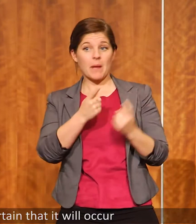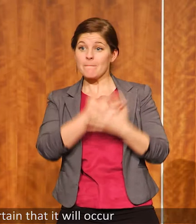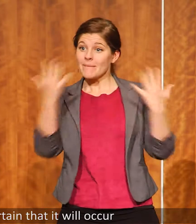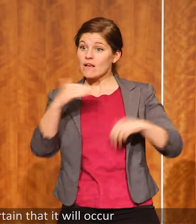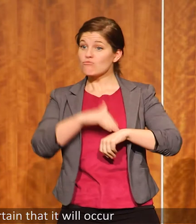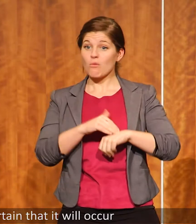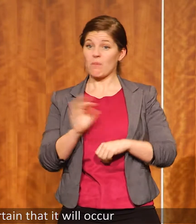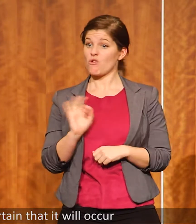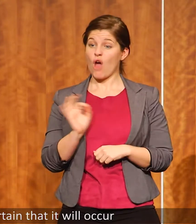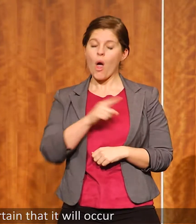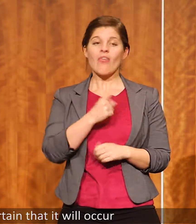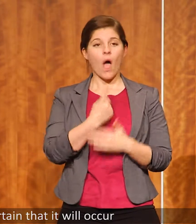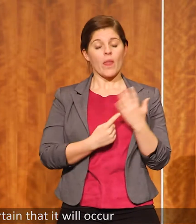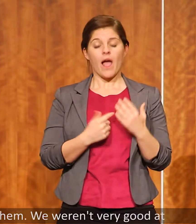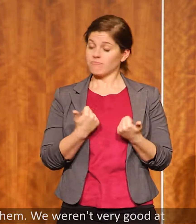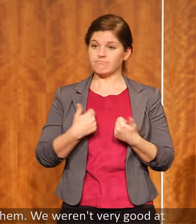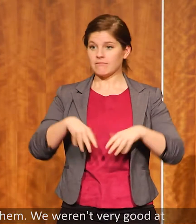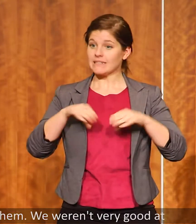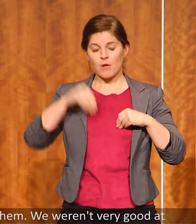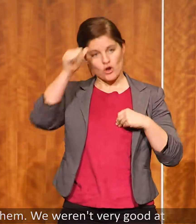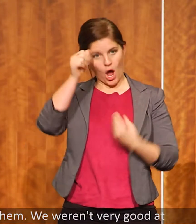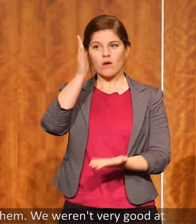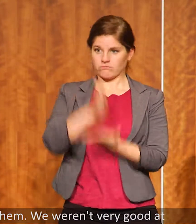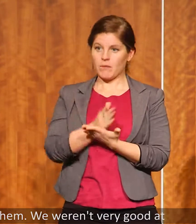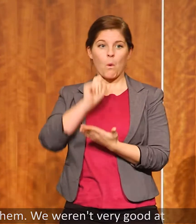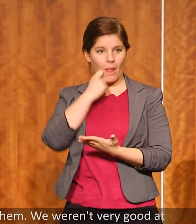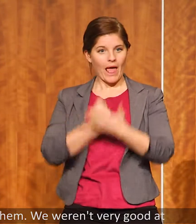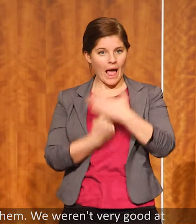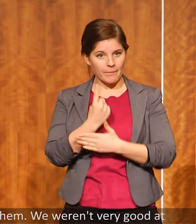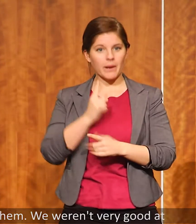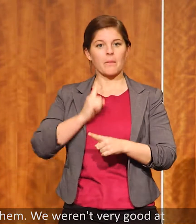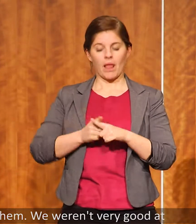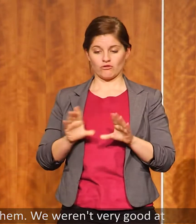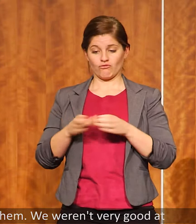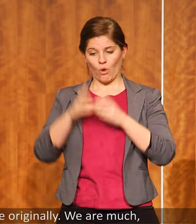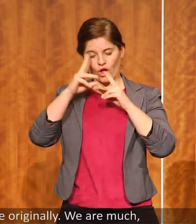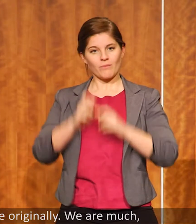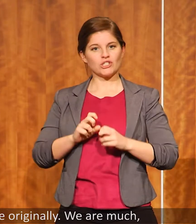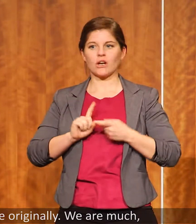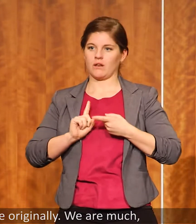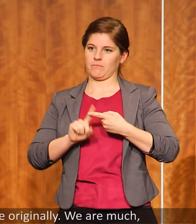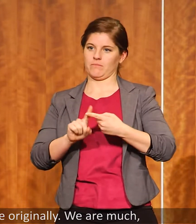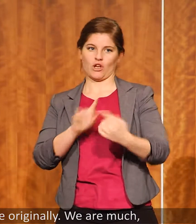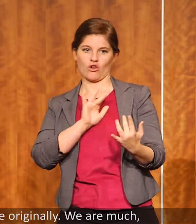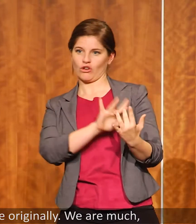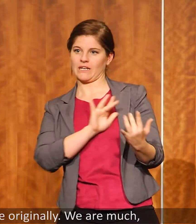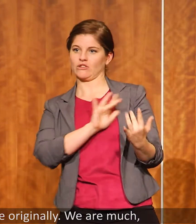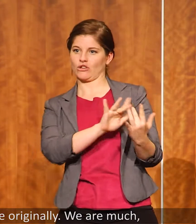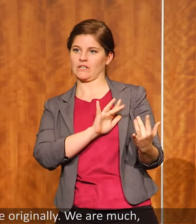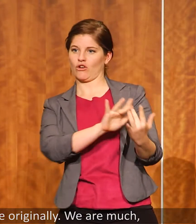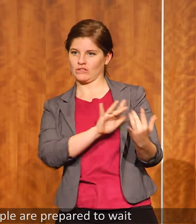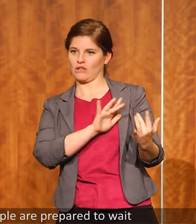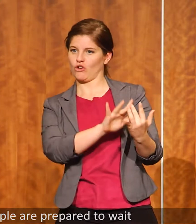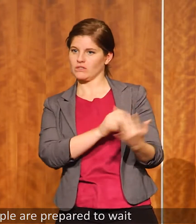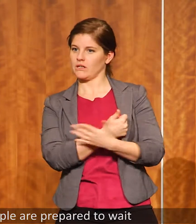be certain that it will occur and that we keep in contact with them. We weren't very good at keeping in contact with people originally. We